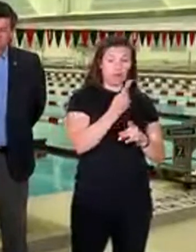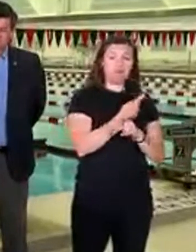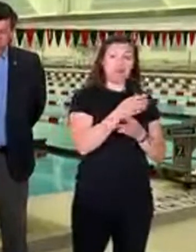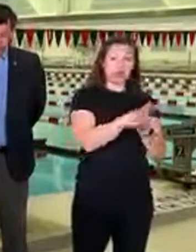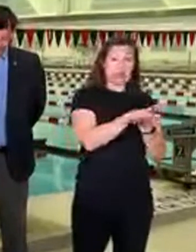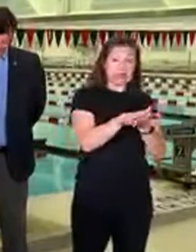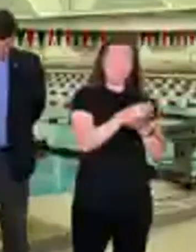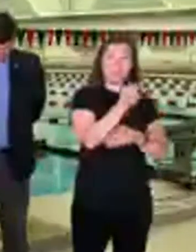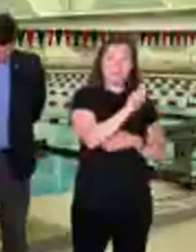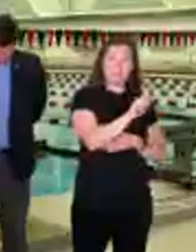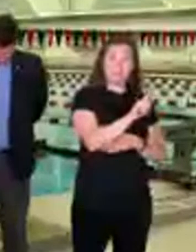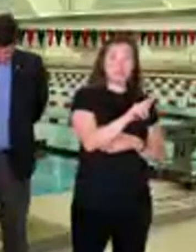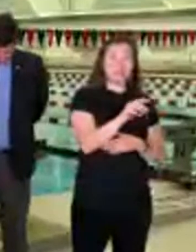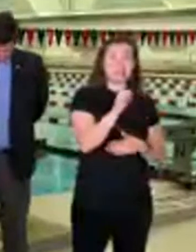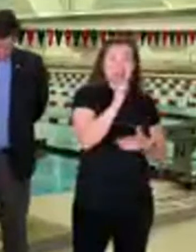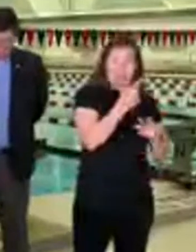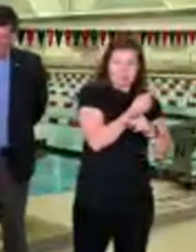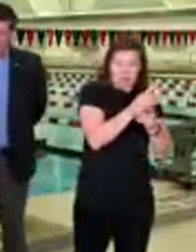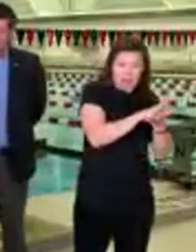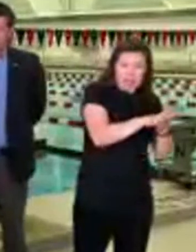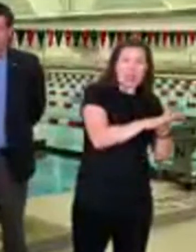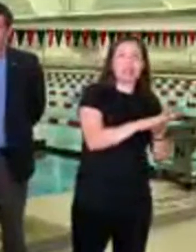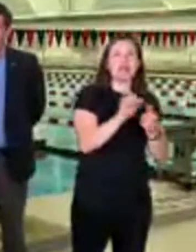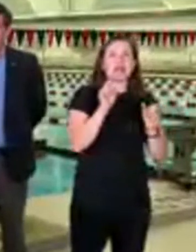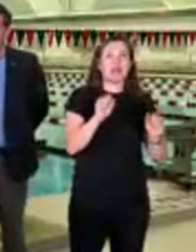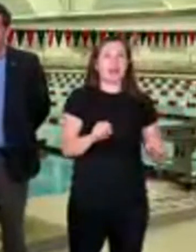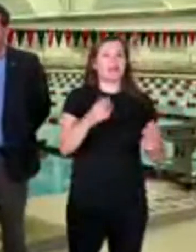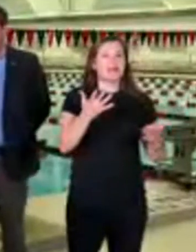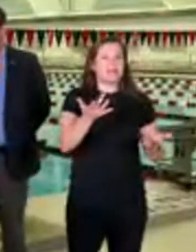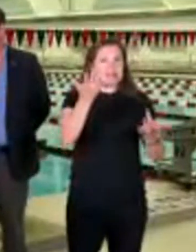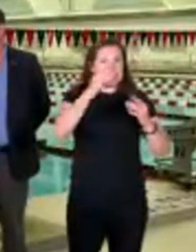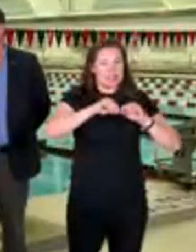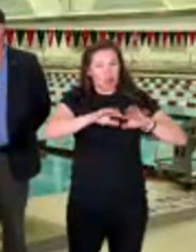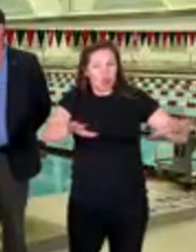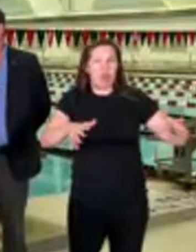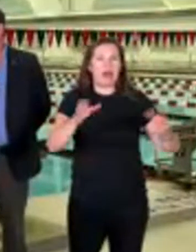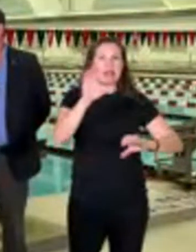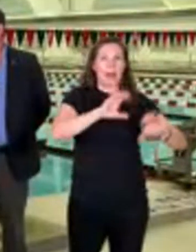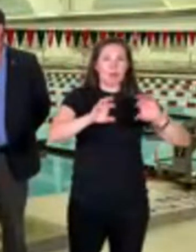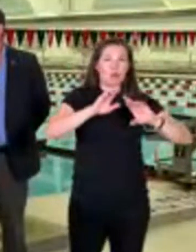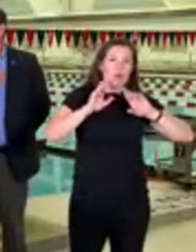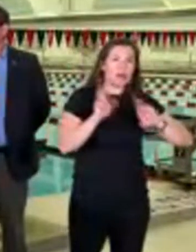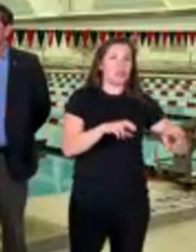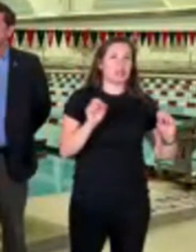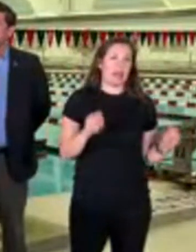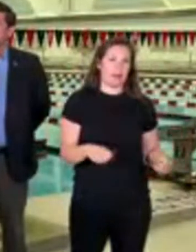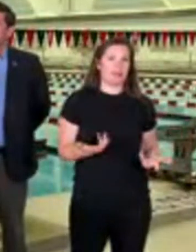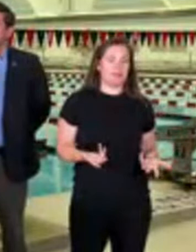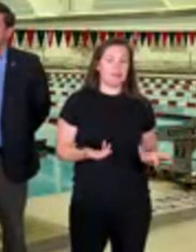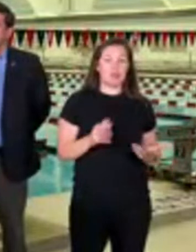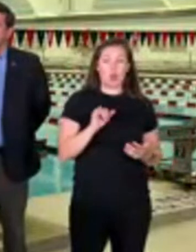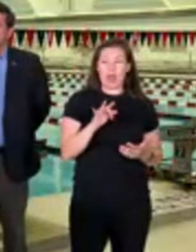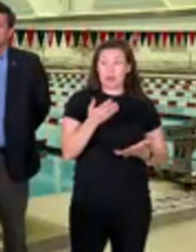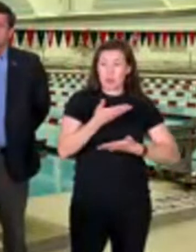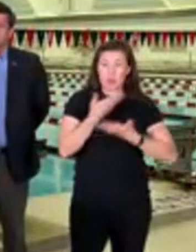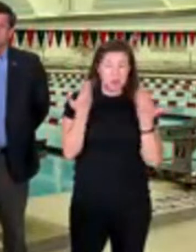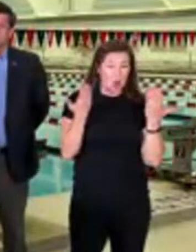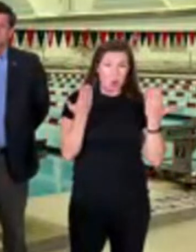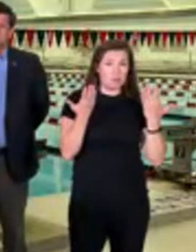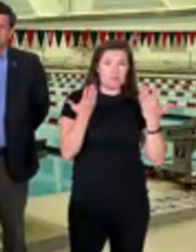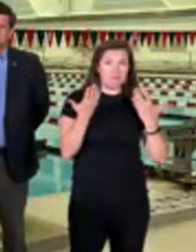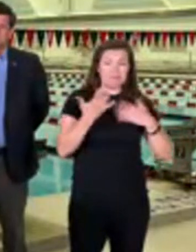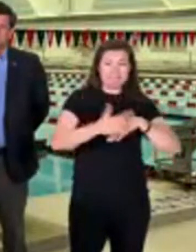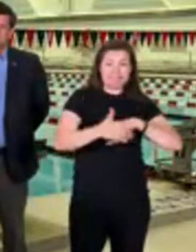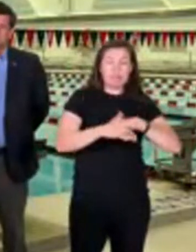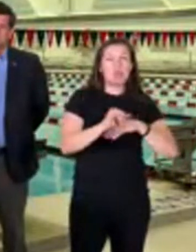disinfected pools can lead to disease transmission and chemical reactions. If no restroom is available for use by swimmers and guests when,